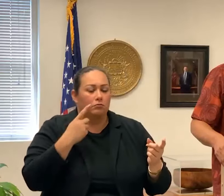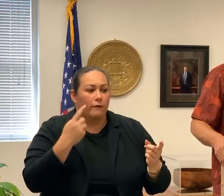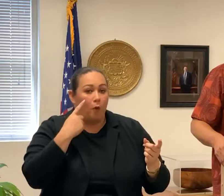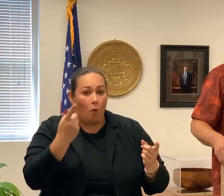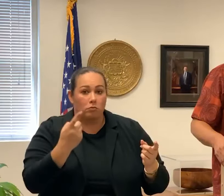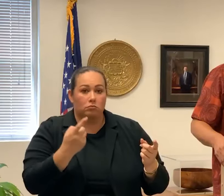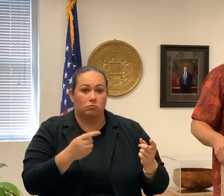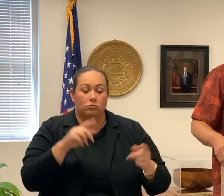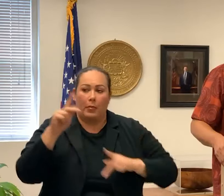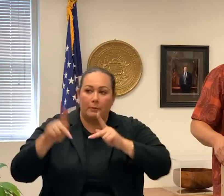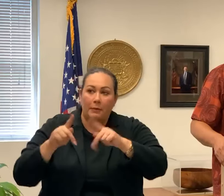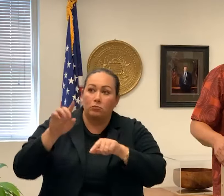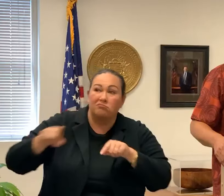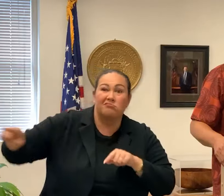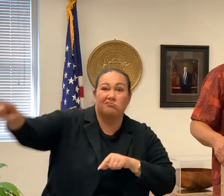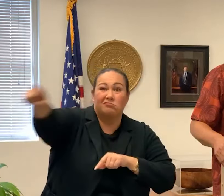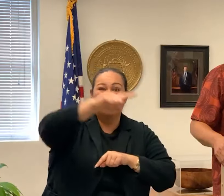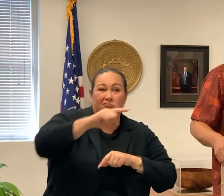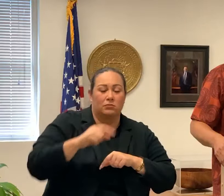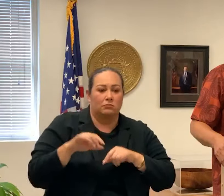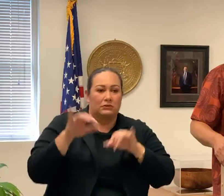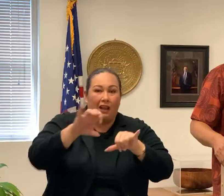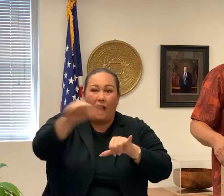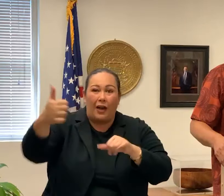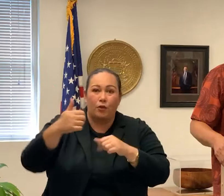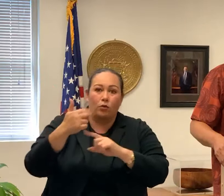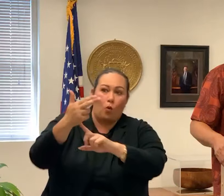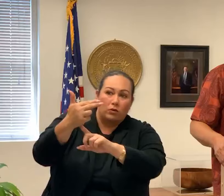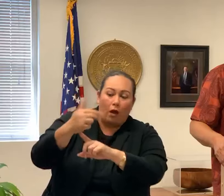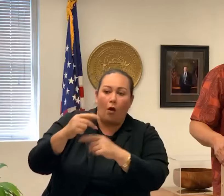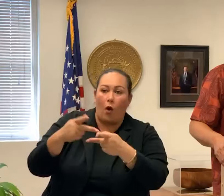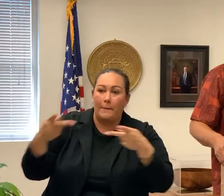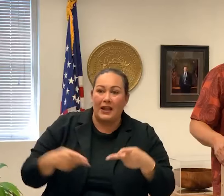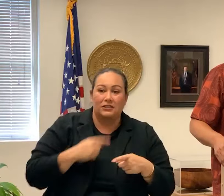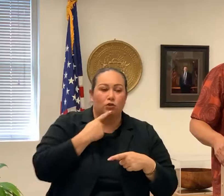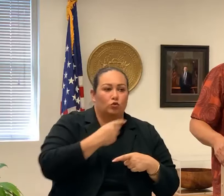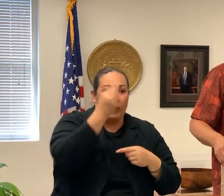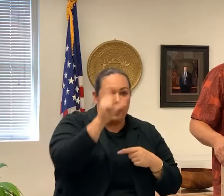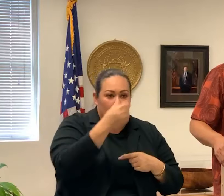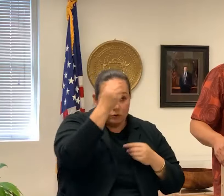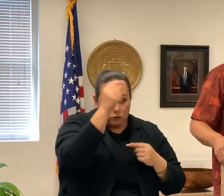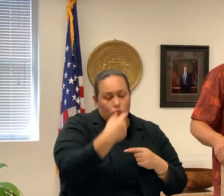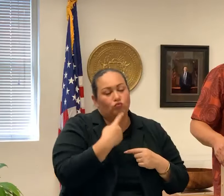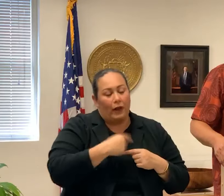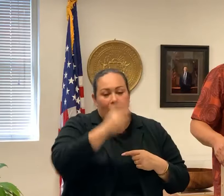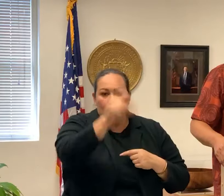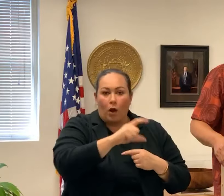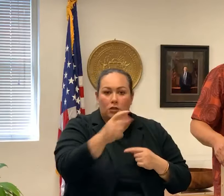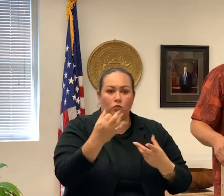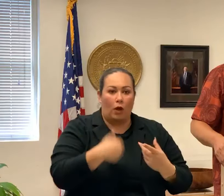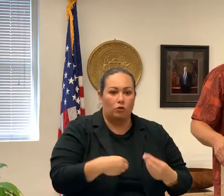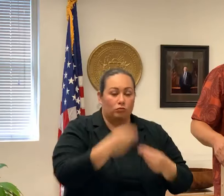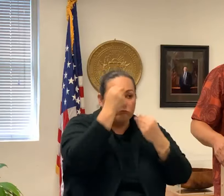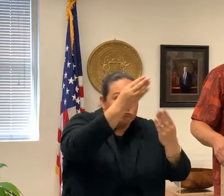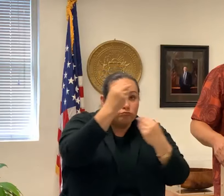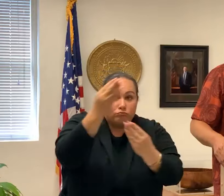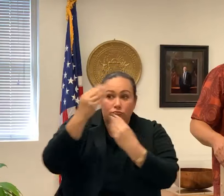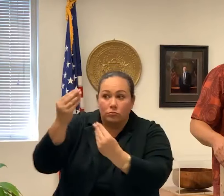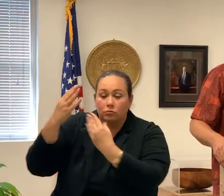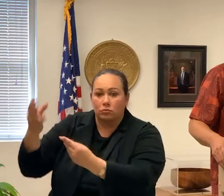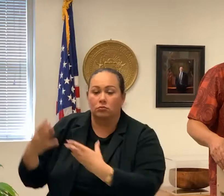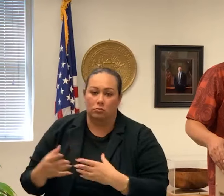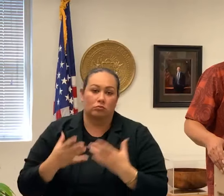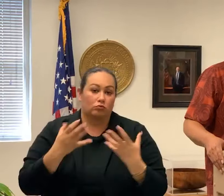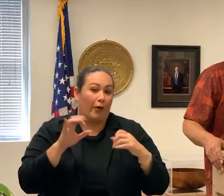staying at our various properties, as Governor mentioned, the hotels. So we're going to make a better effort of getting that word out to our folks, which is